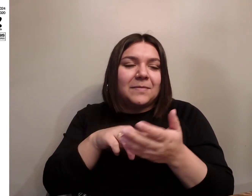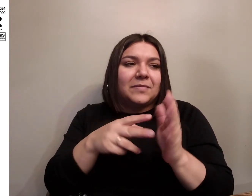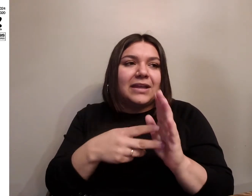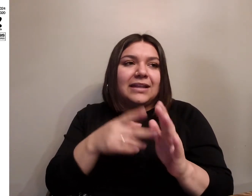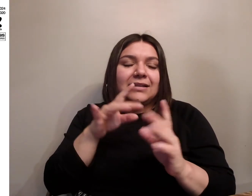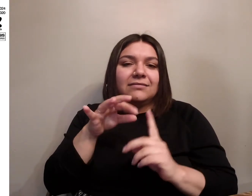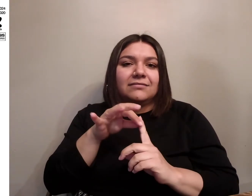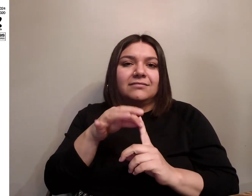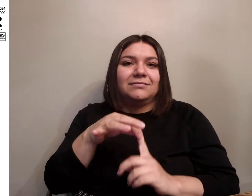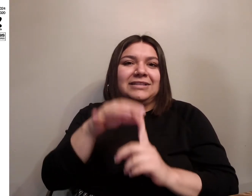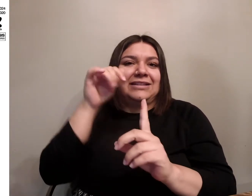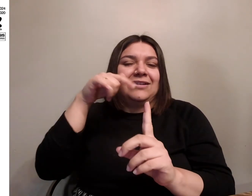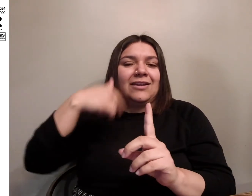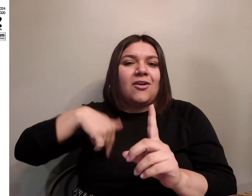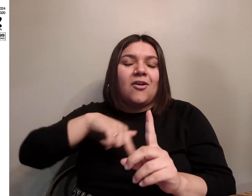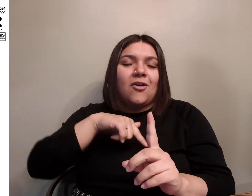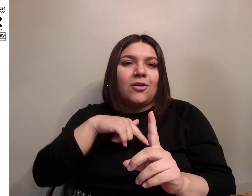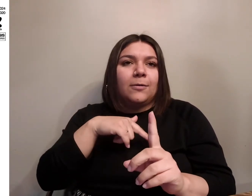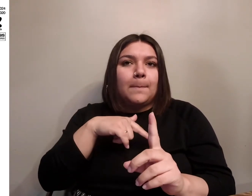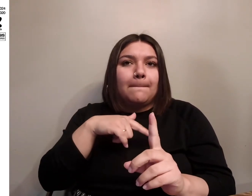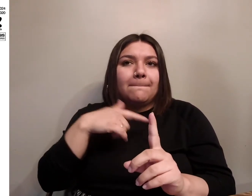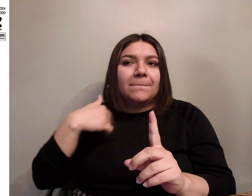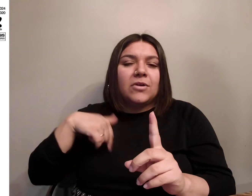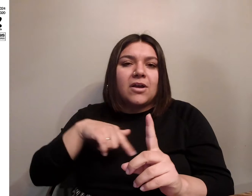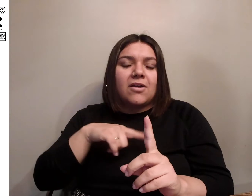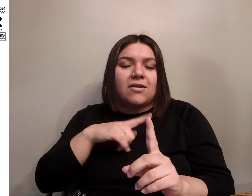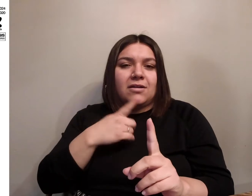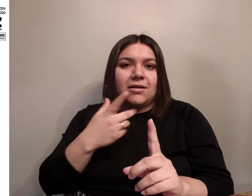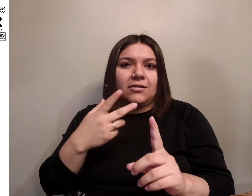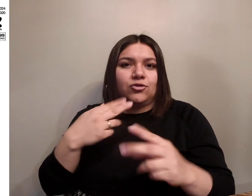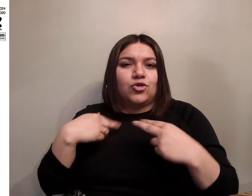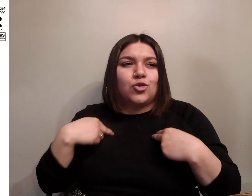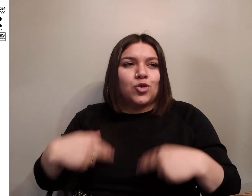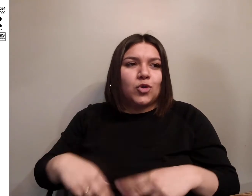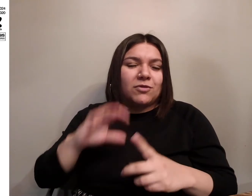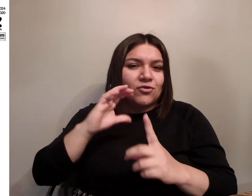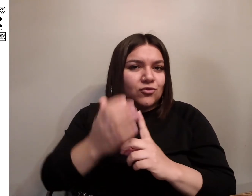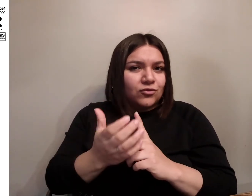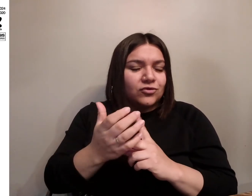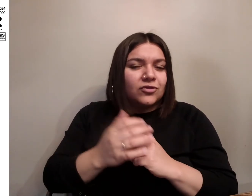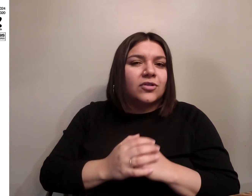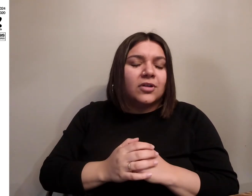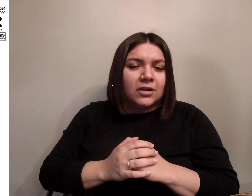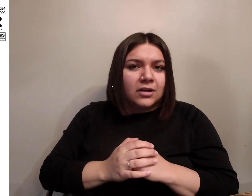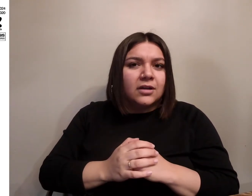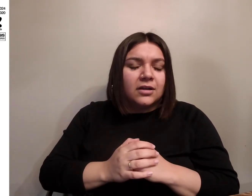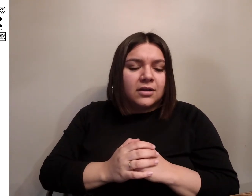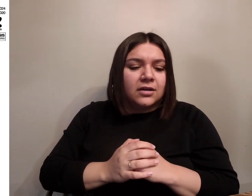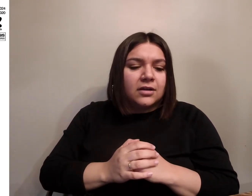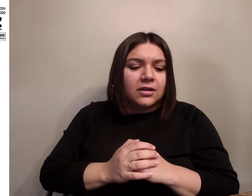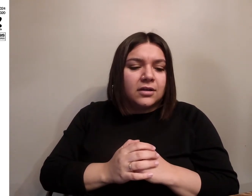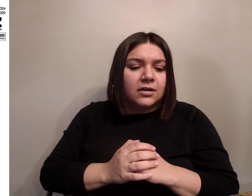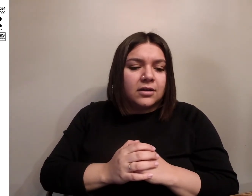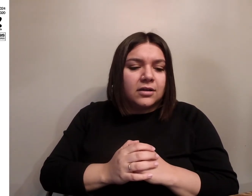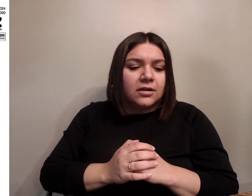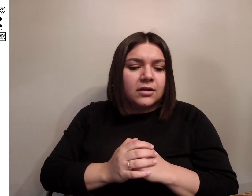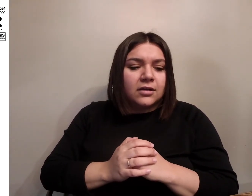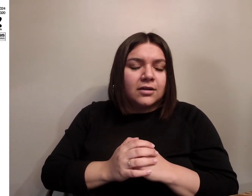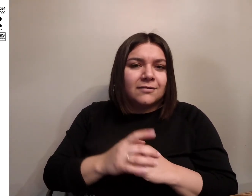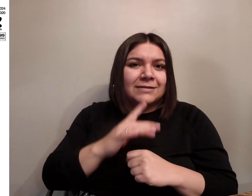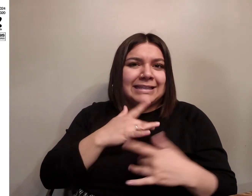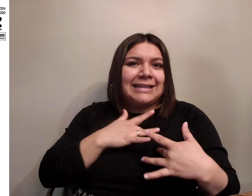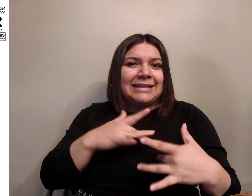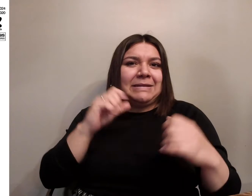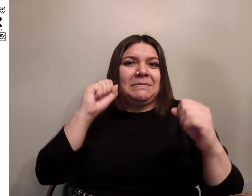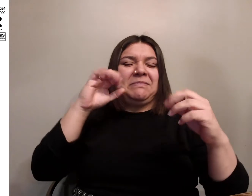else, and that particularly our human culture